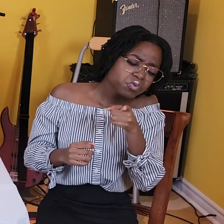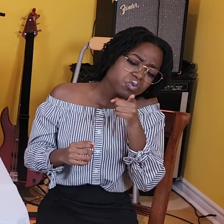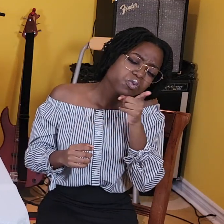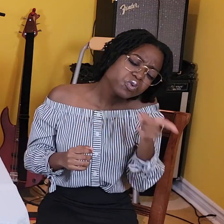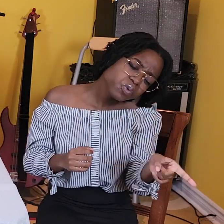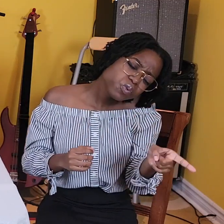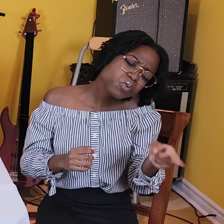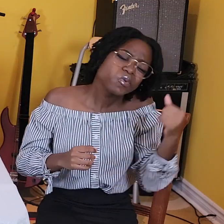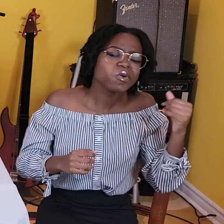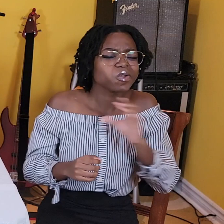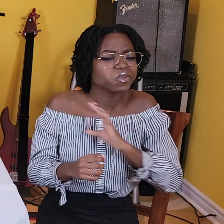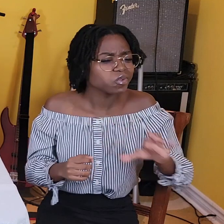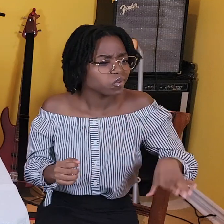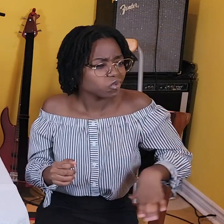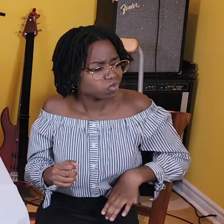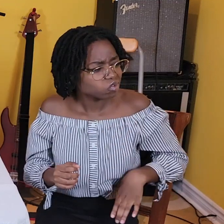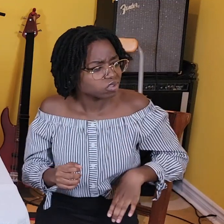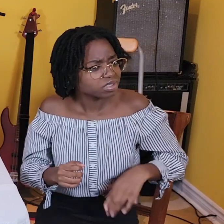believe.